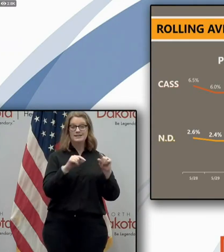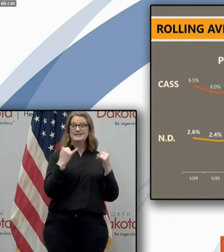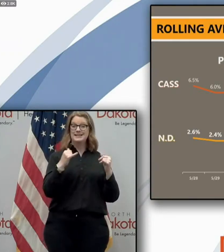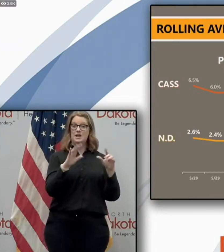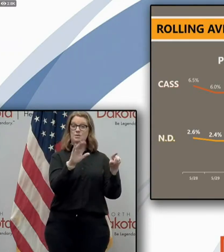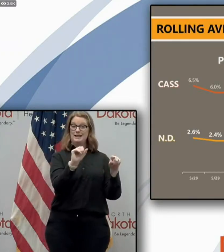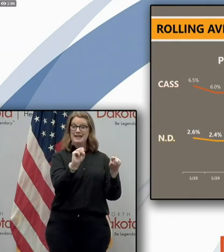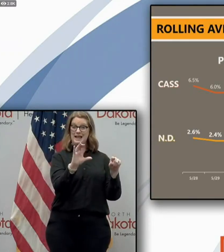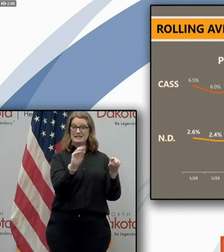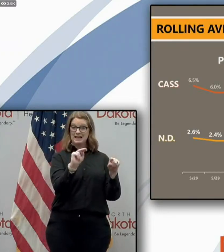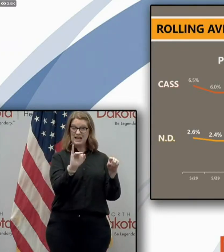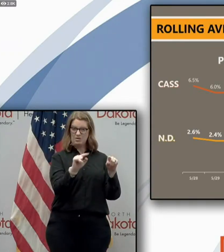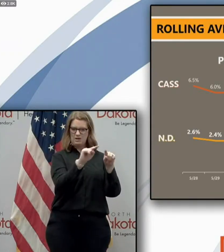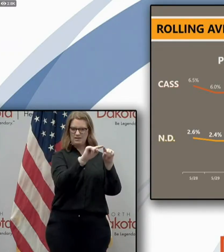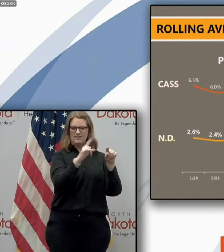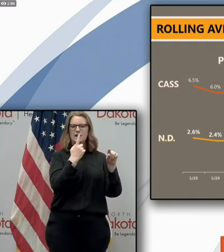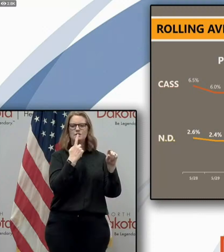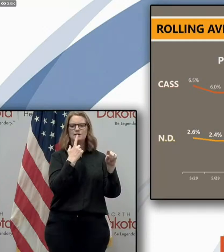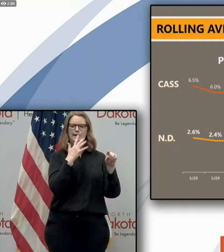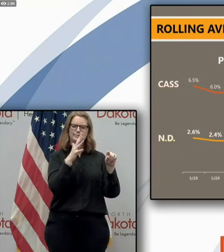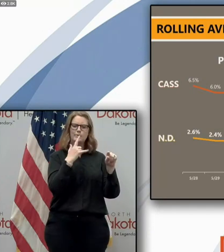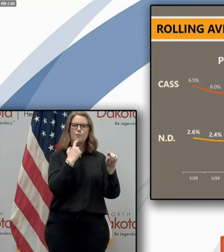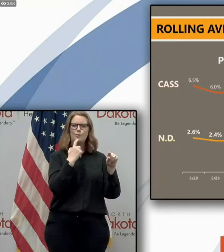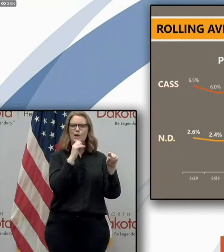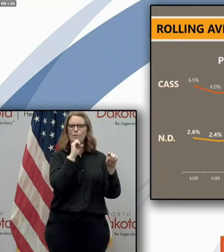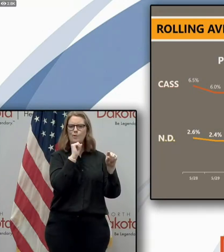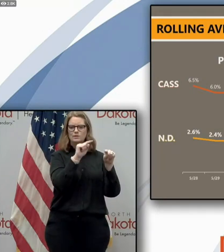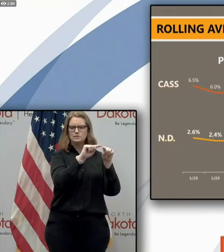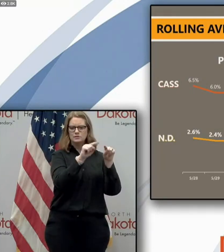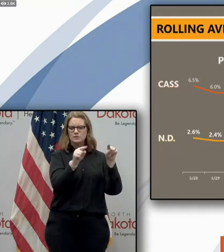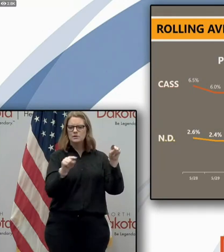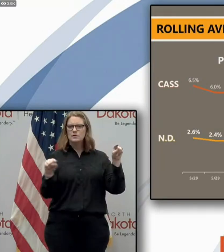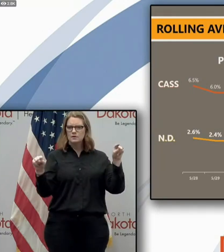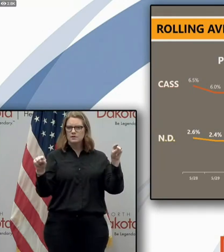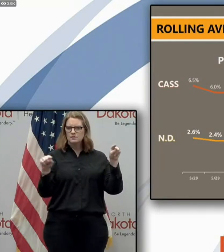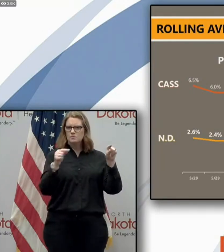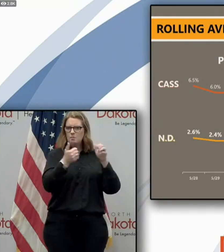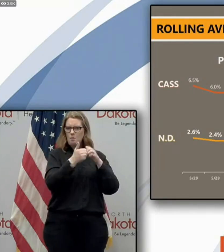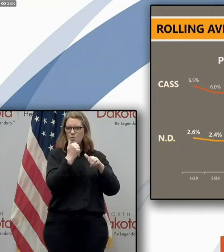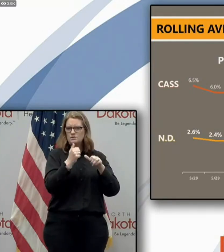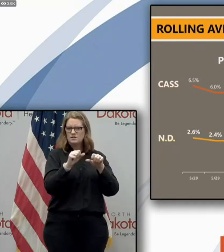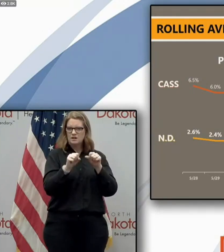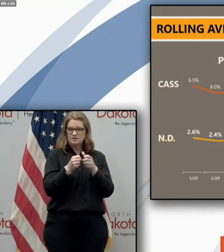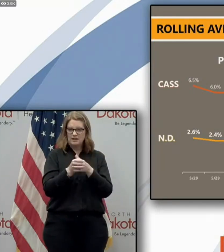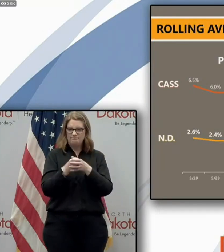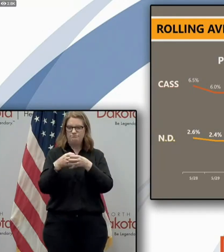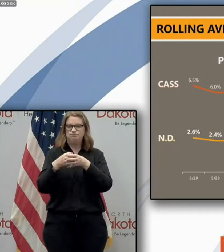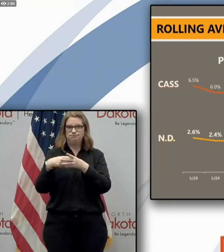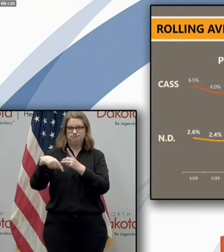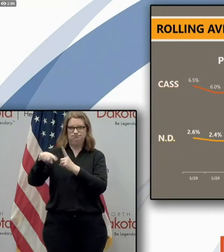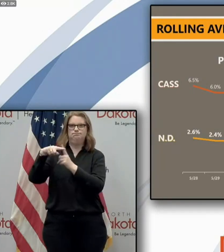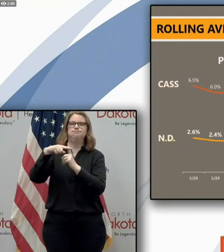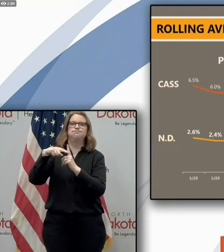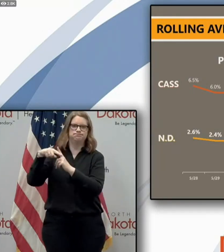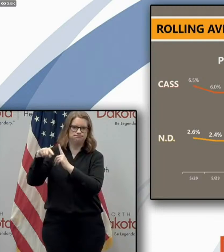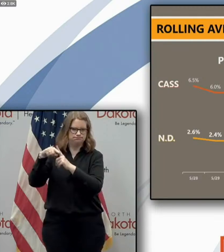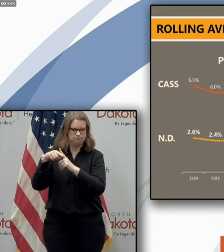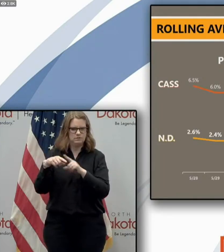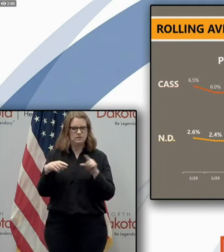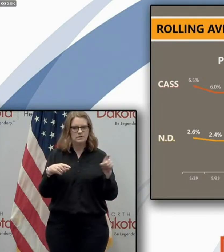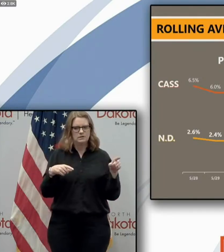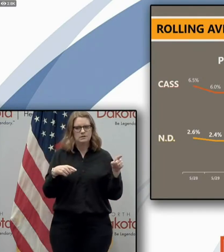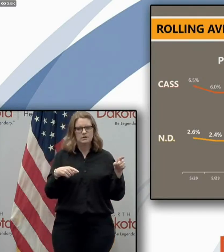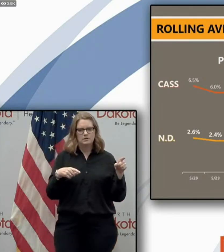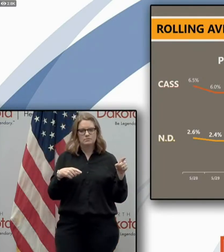our largest metro area was where we've had the majority of the outbreaks occurring, has always been in better